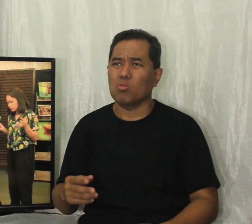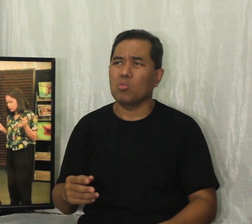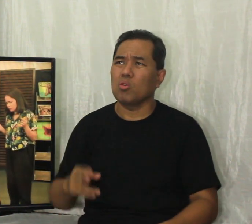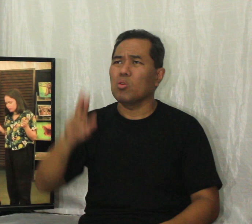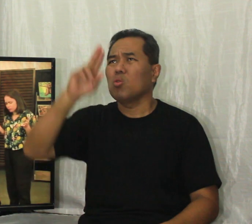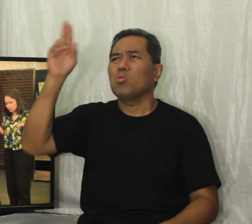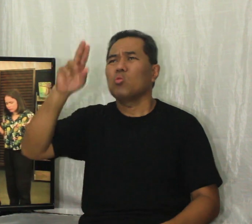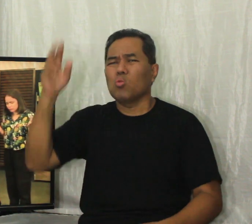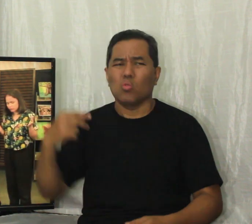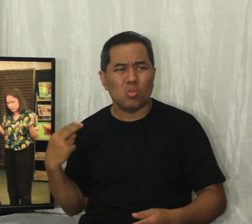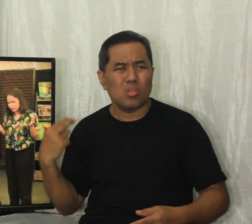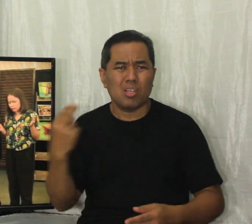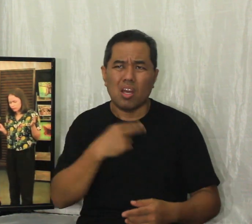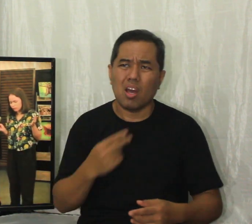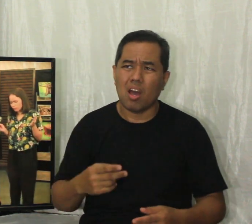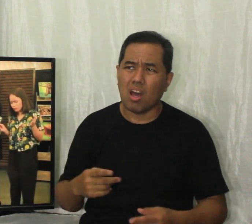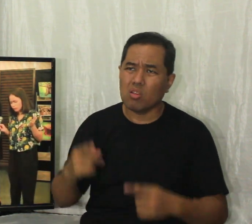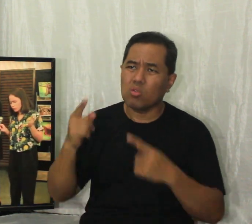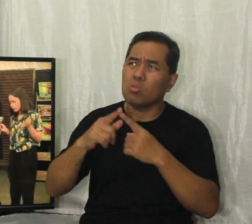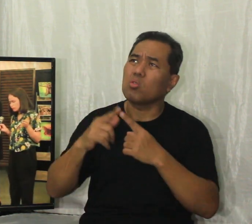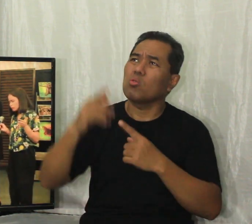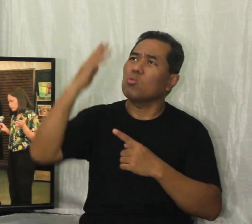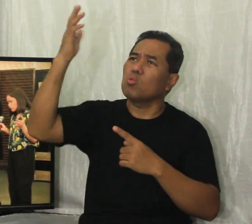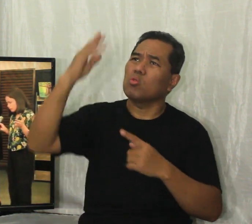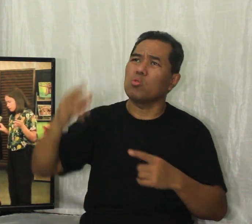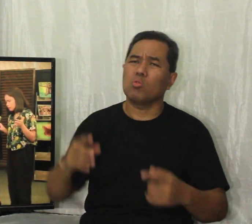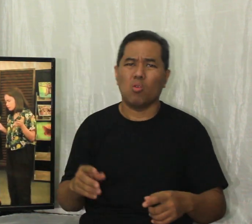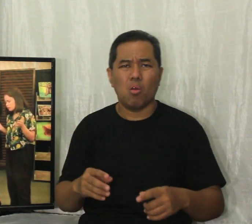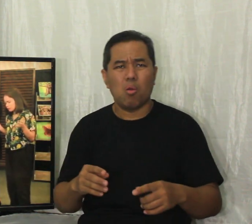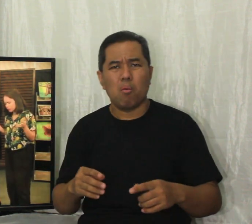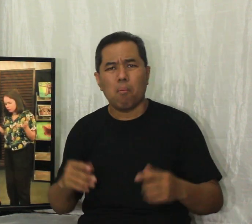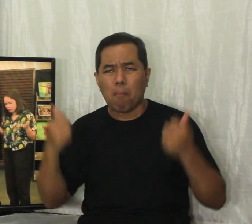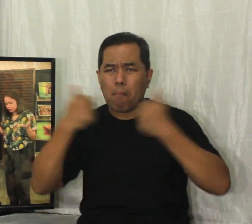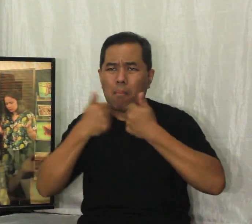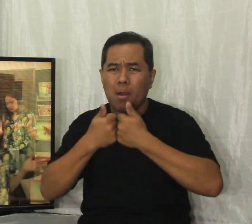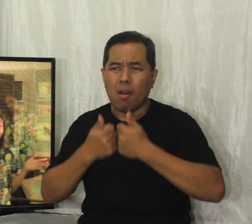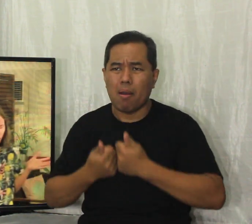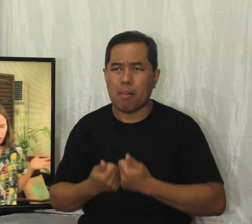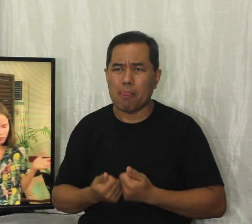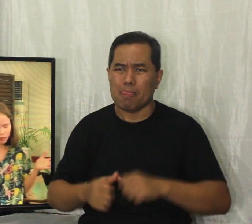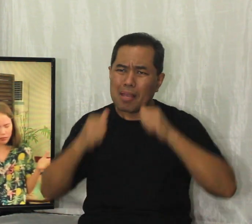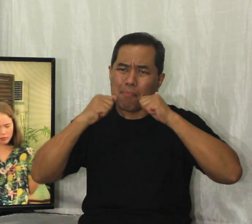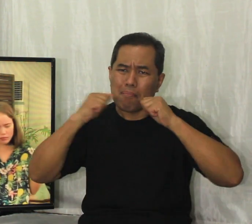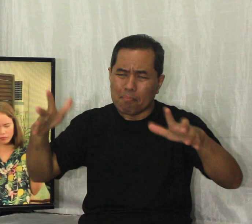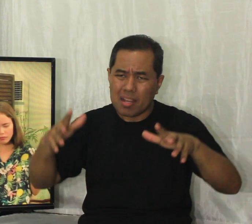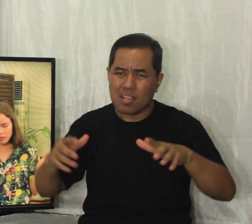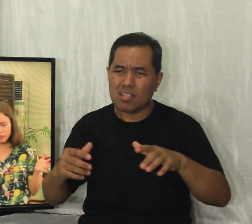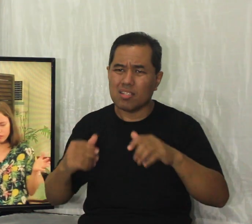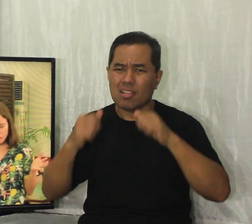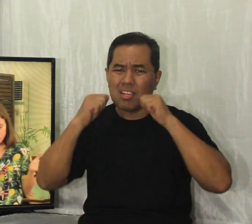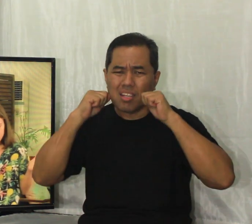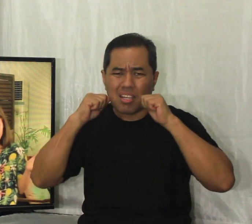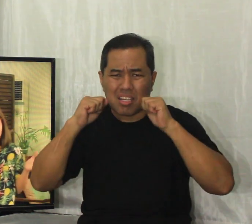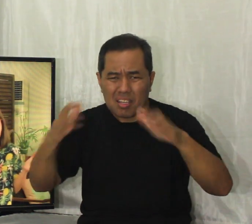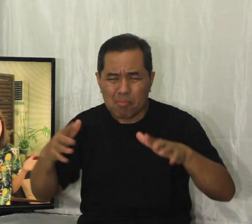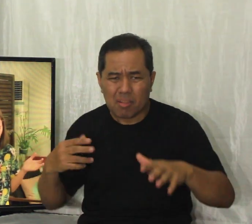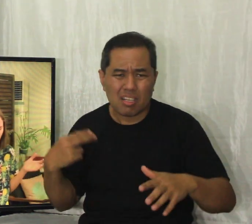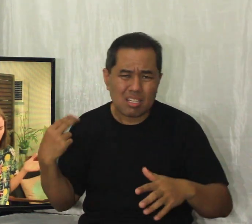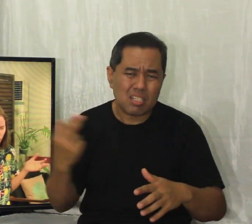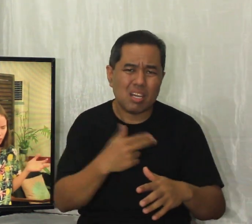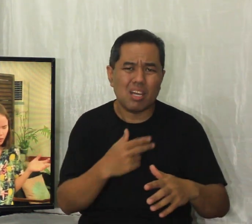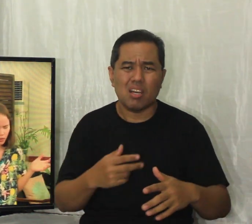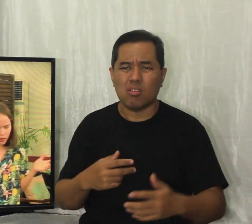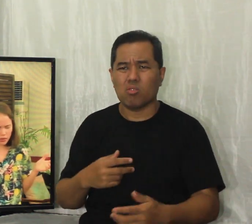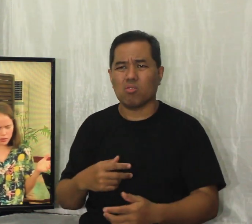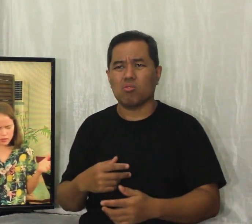battle. Anoint them, God. Anoint them, God. Because everything right in front of us, Father, they may be very